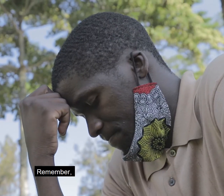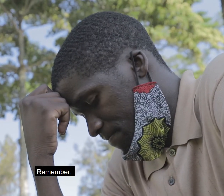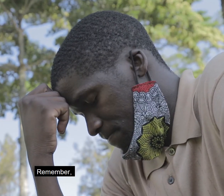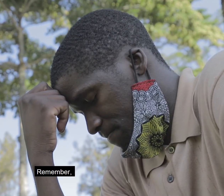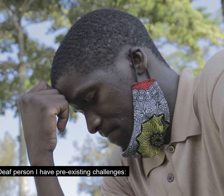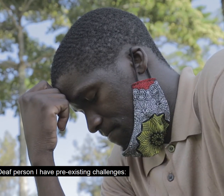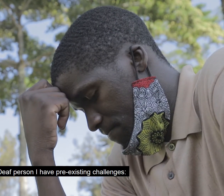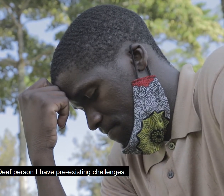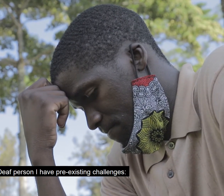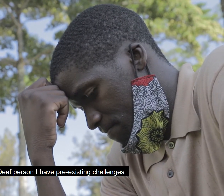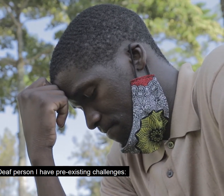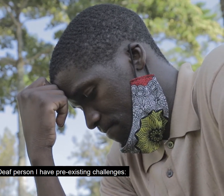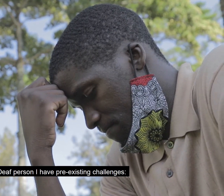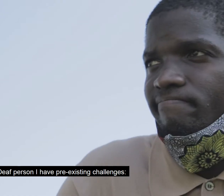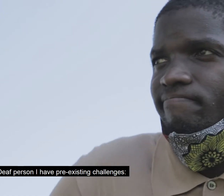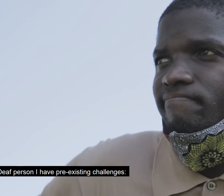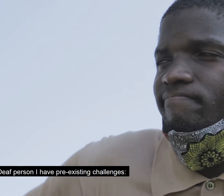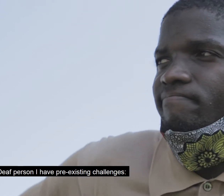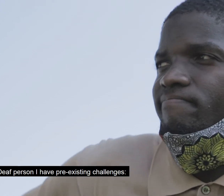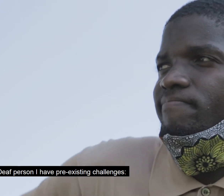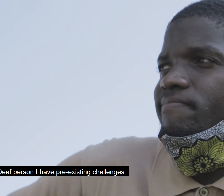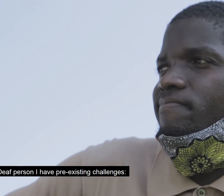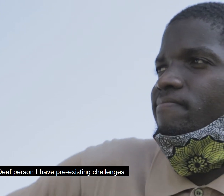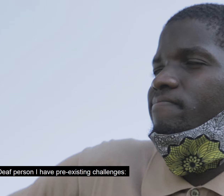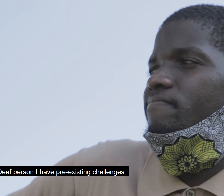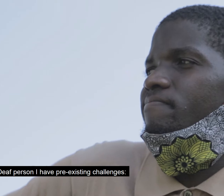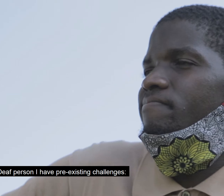Remember, as a deaf person, I have pre-existing challenges.